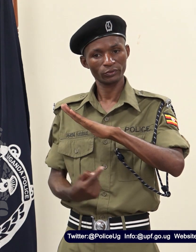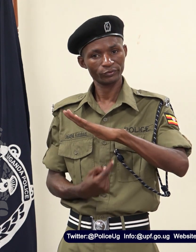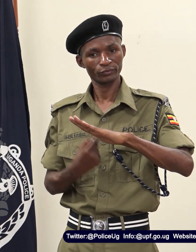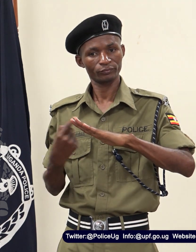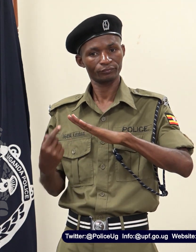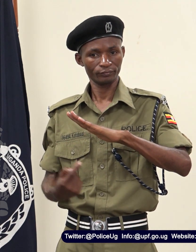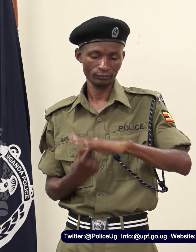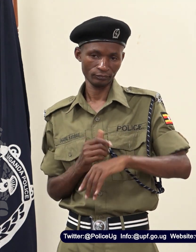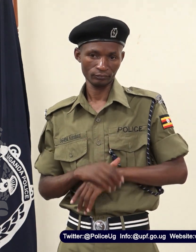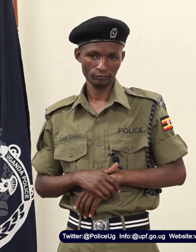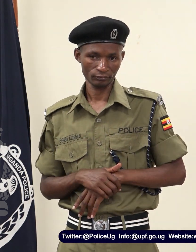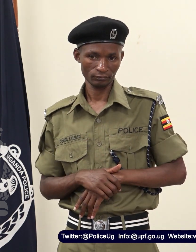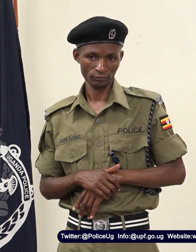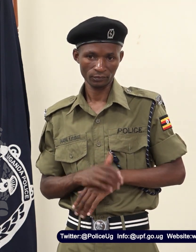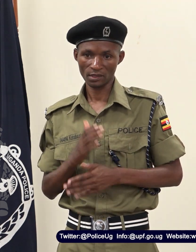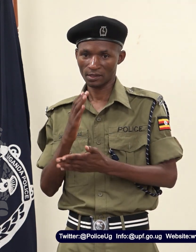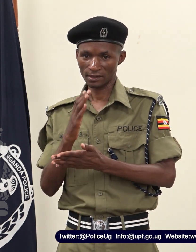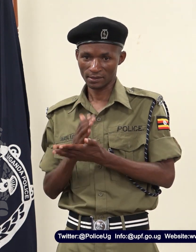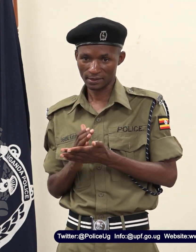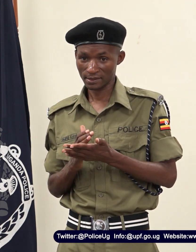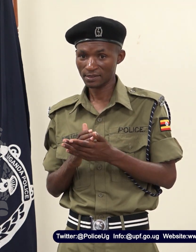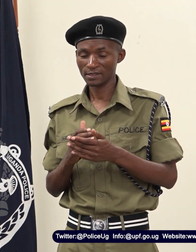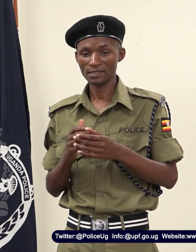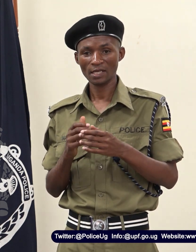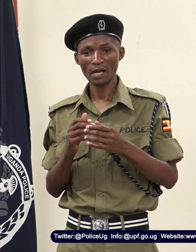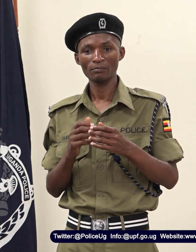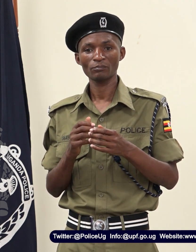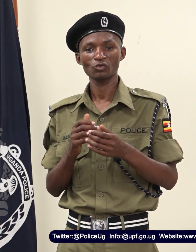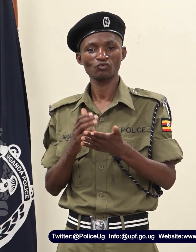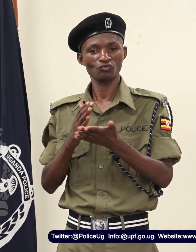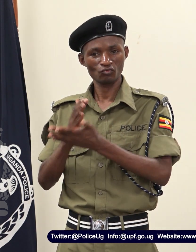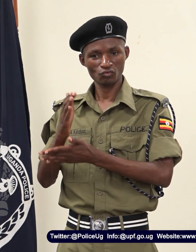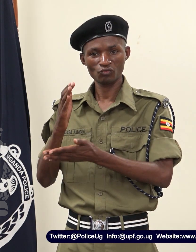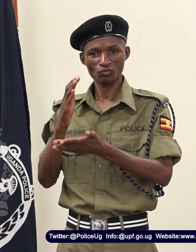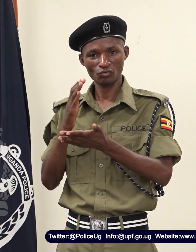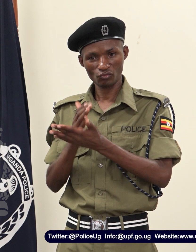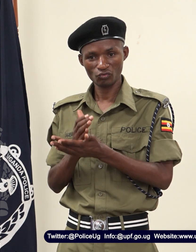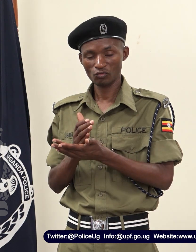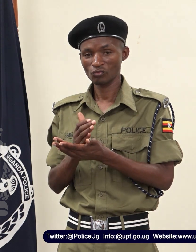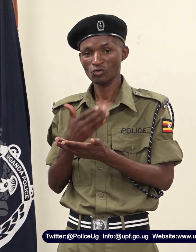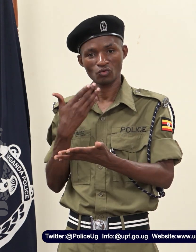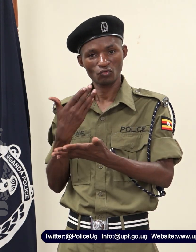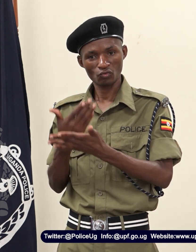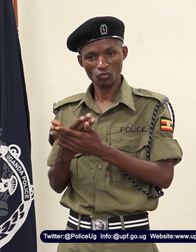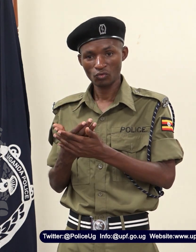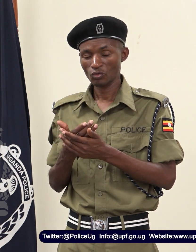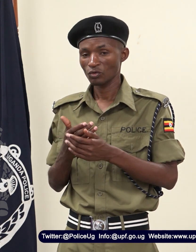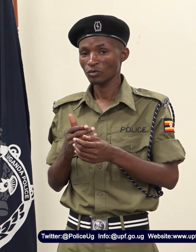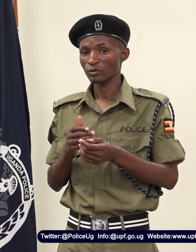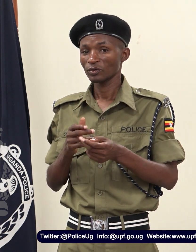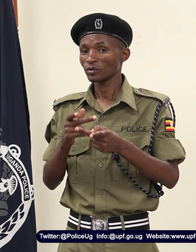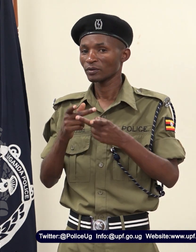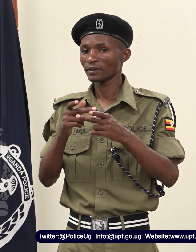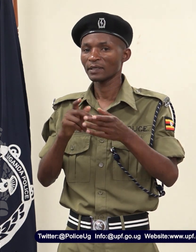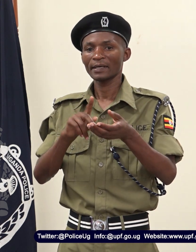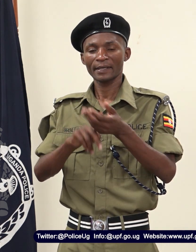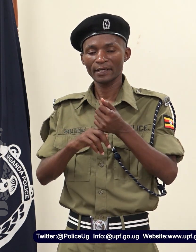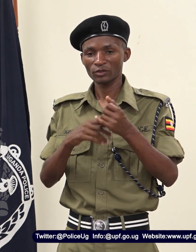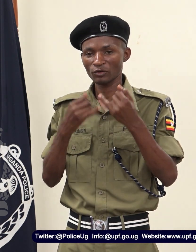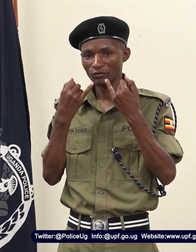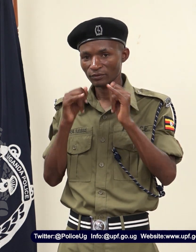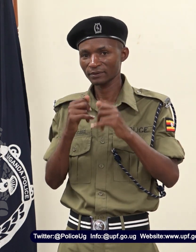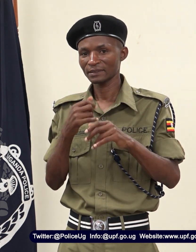course, some of our credible sources of intelligence are indicating that there